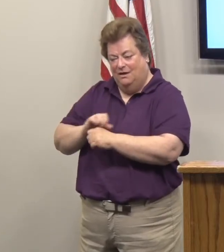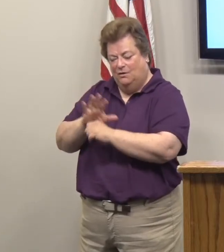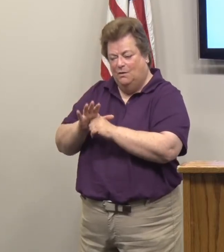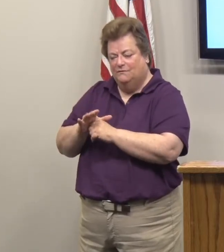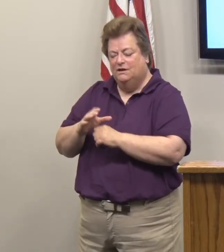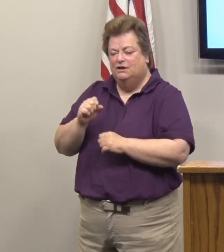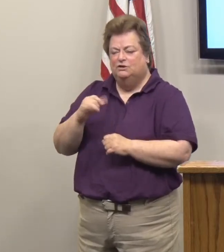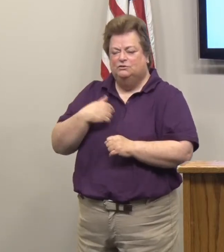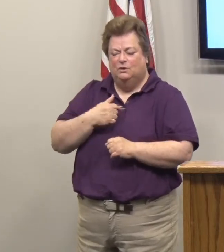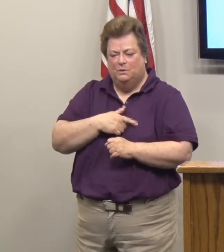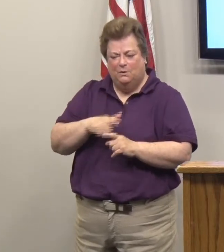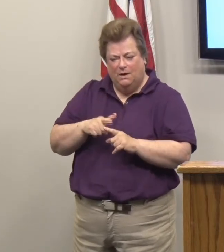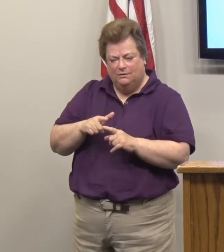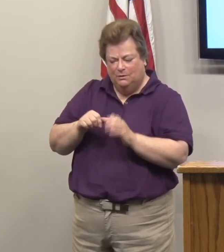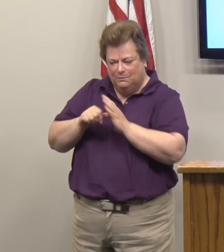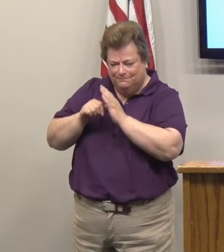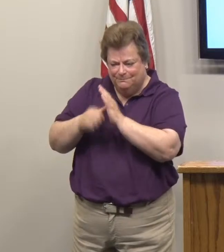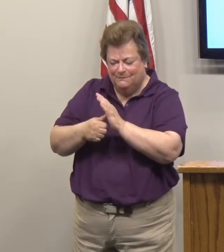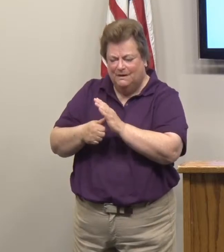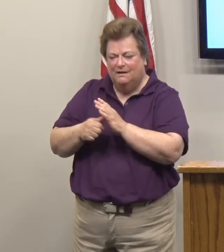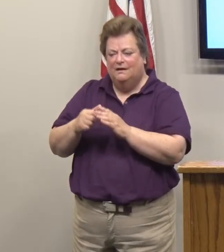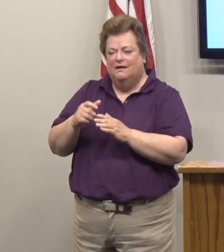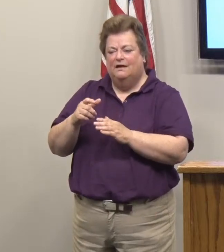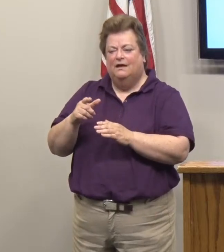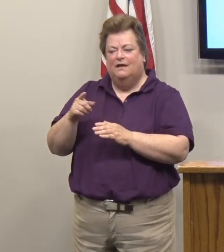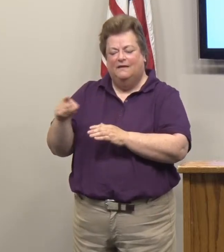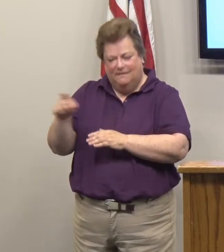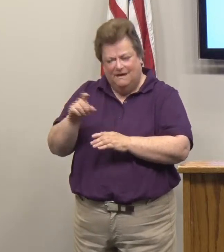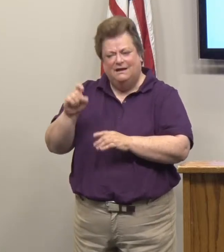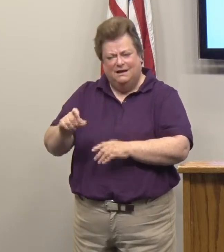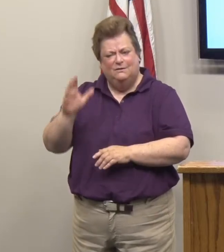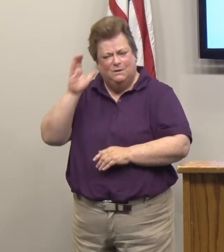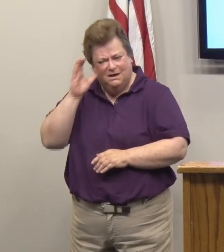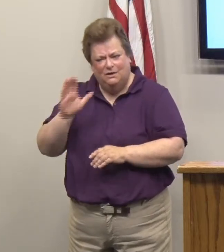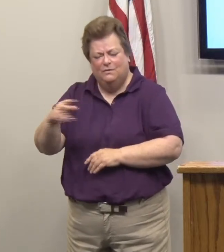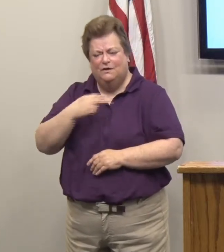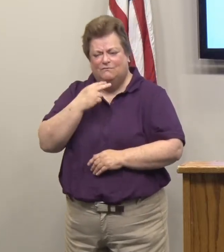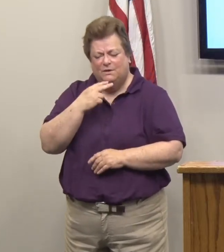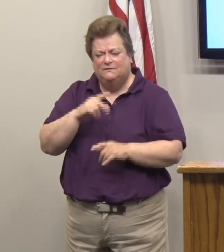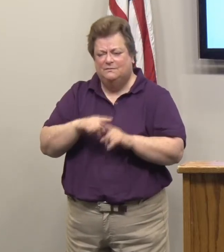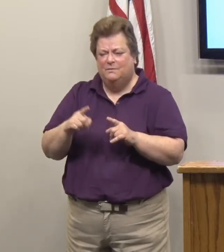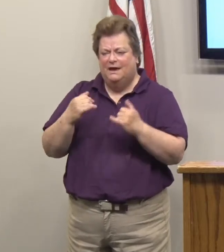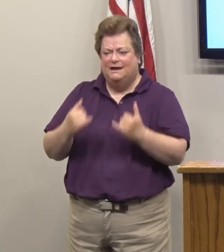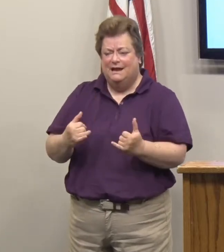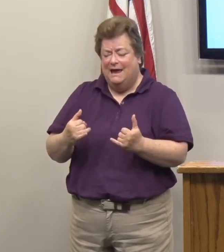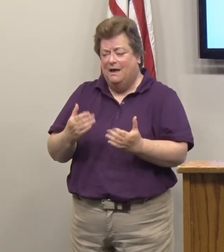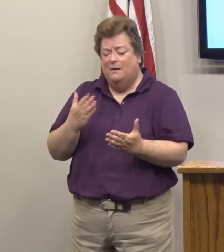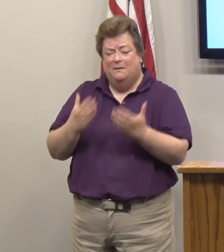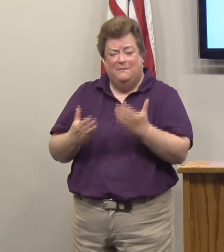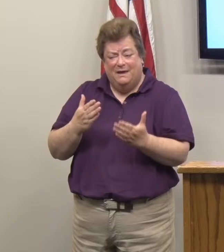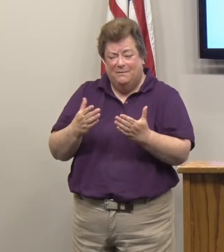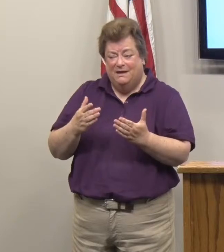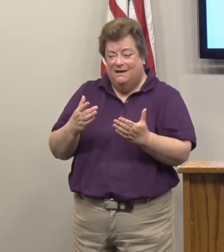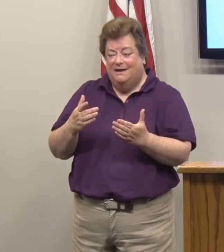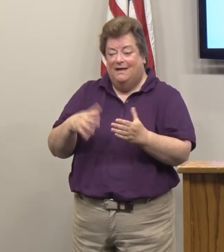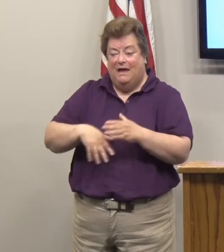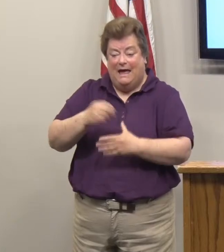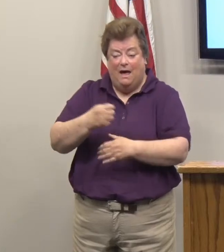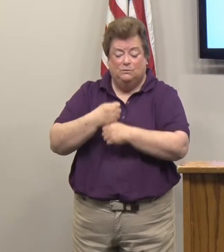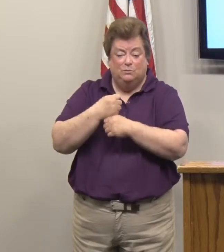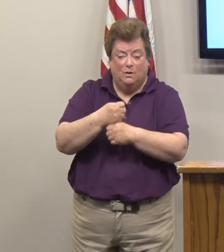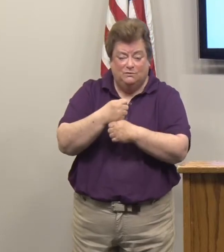We know as well that communities of color are being disproportionately impacted by this disease right here in Lincoln. And so the